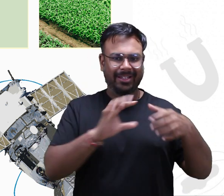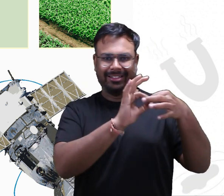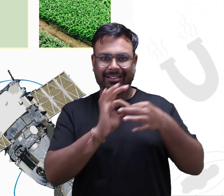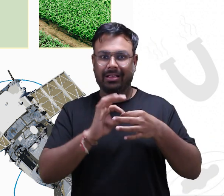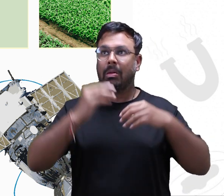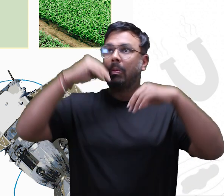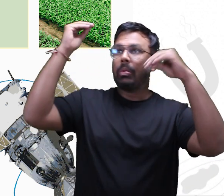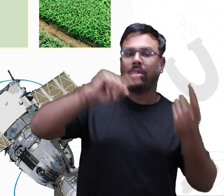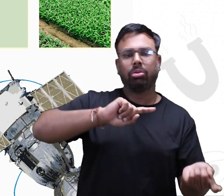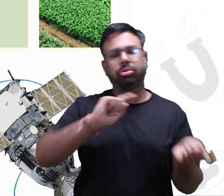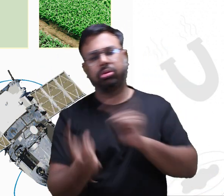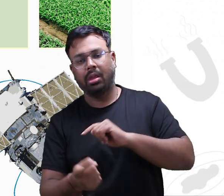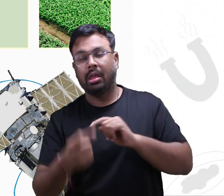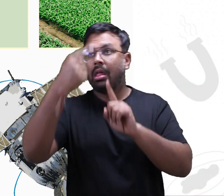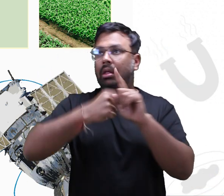animal